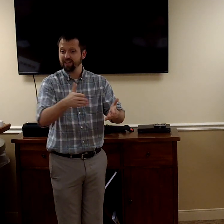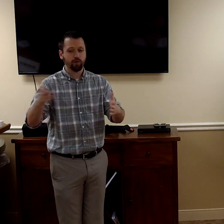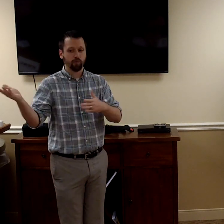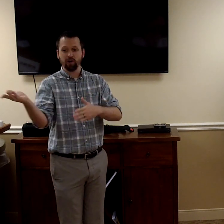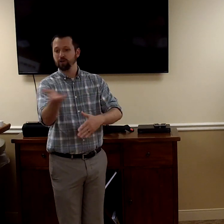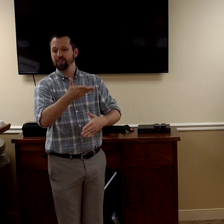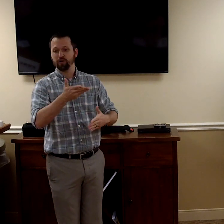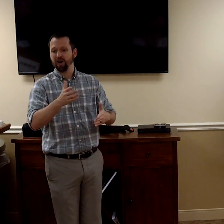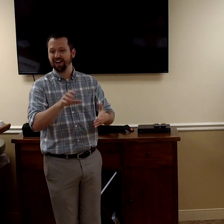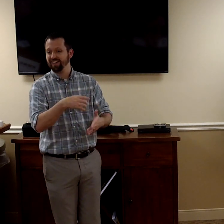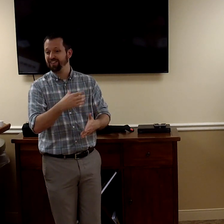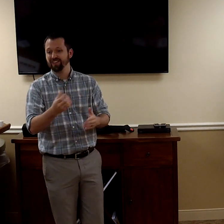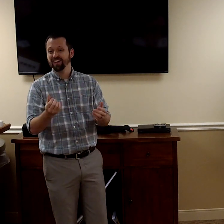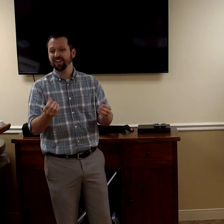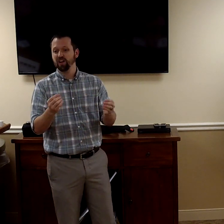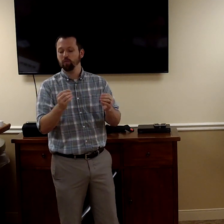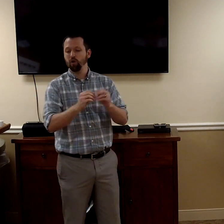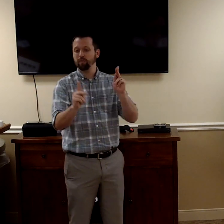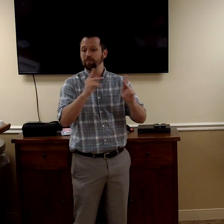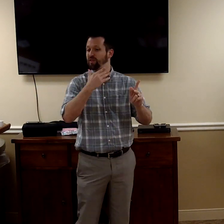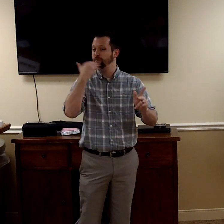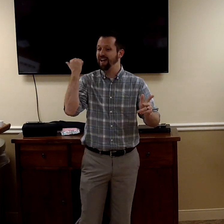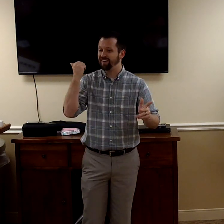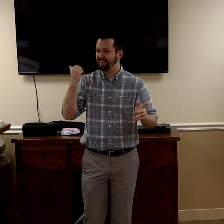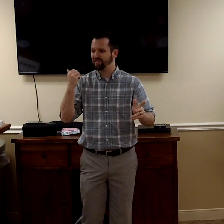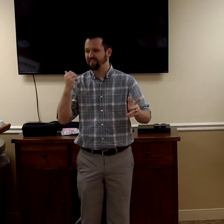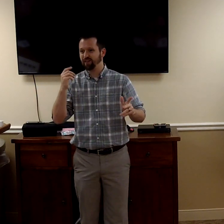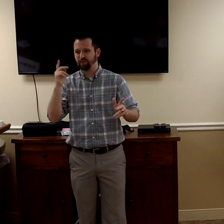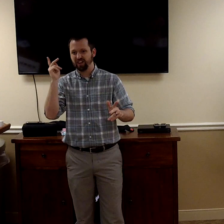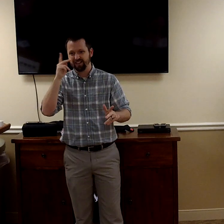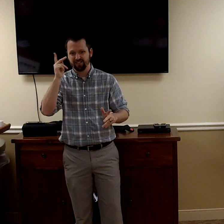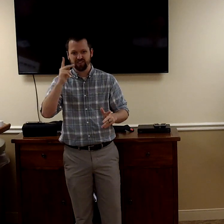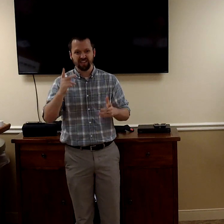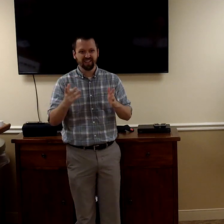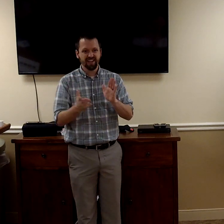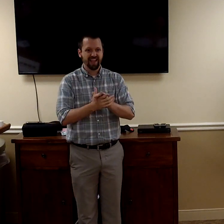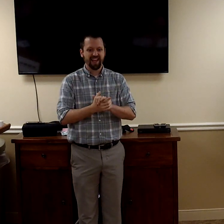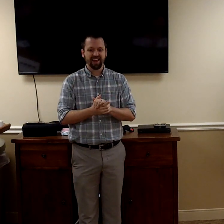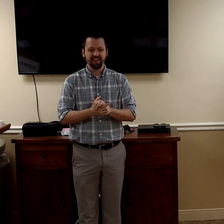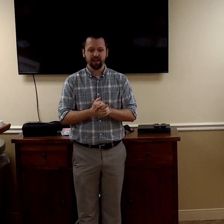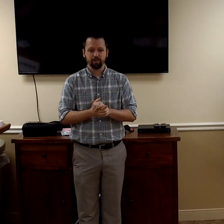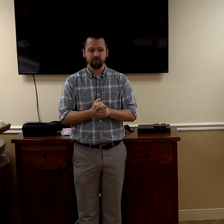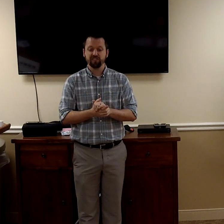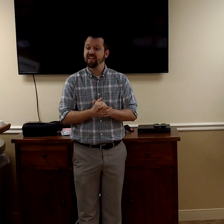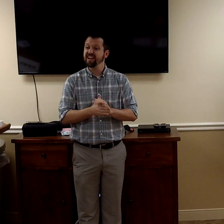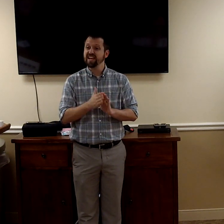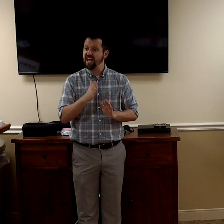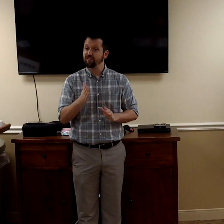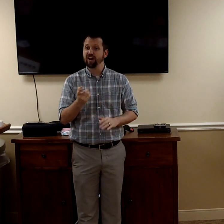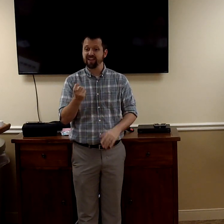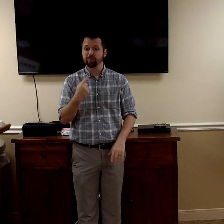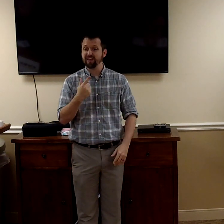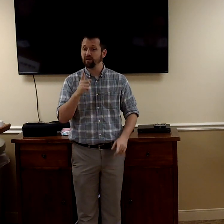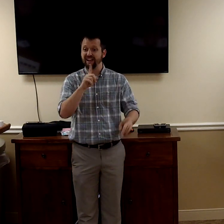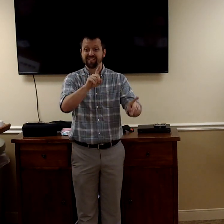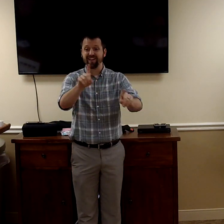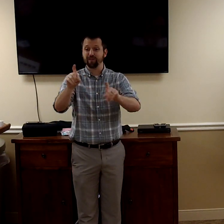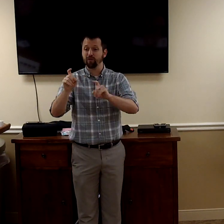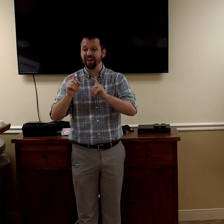wanted to sing, you were welcome in the choir. You know, more people the better. That was their philosophy. And they never asked me. They would ask everyone else,